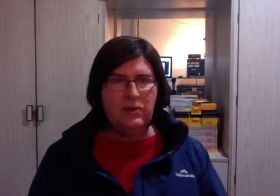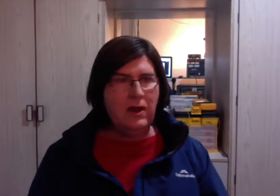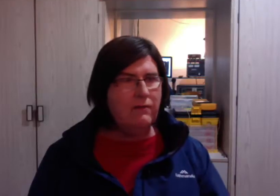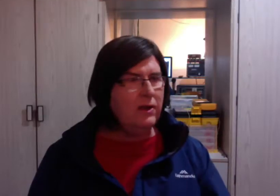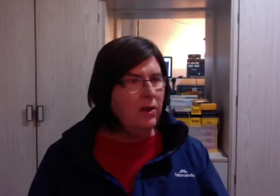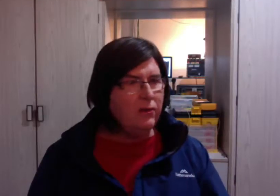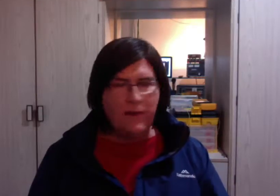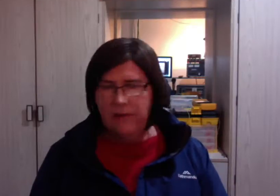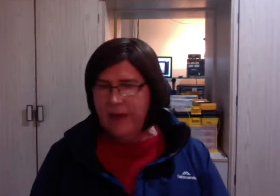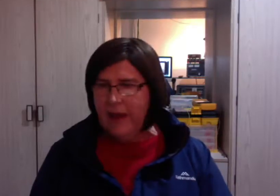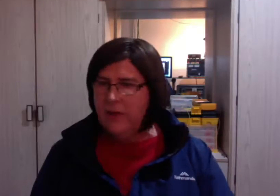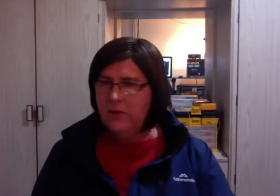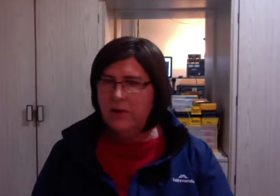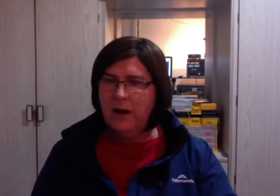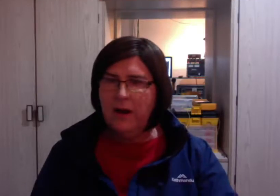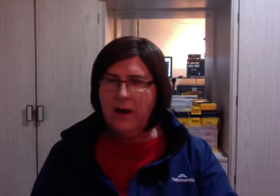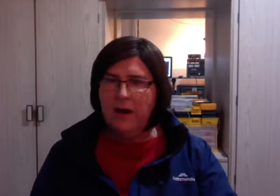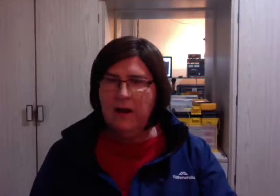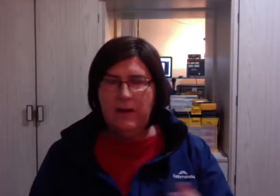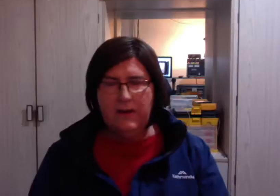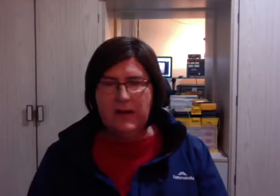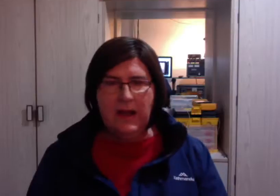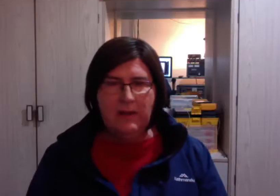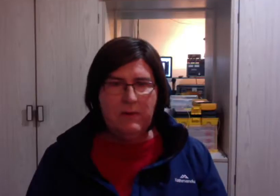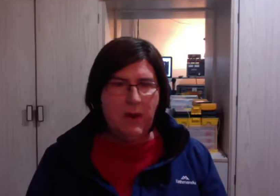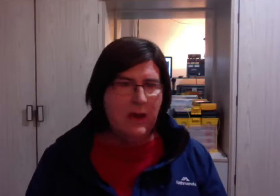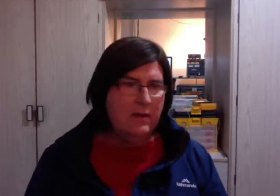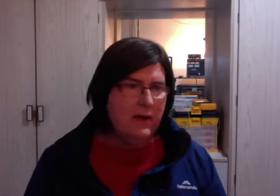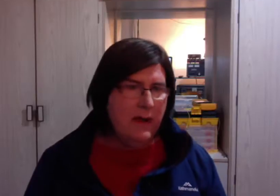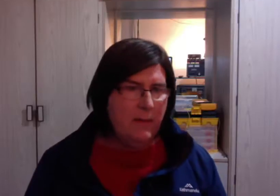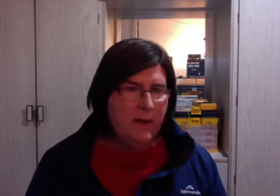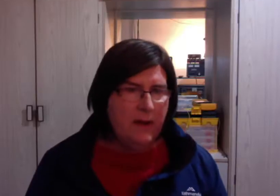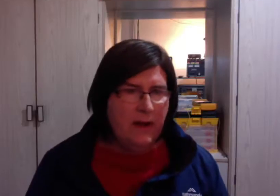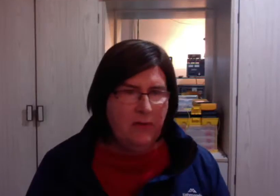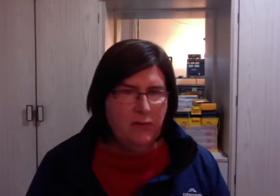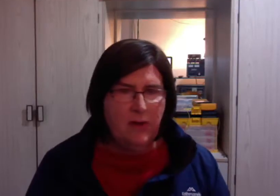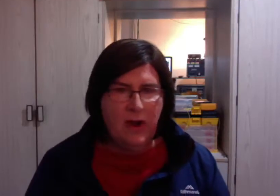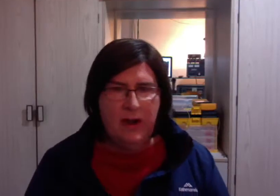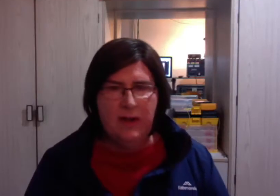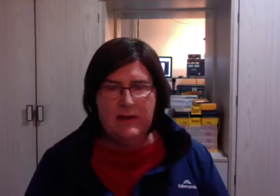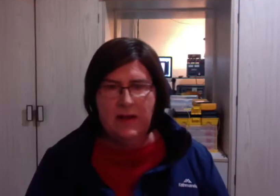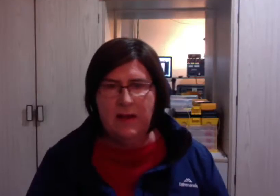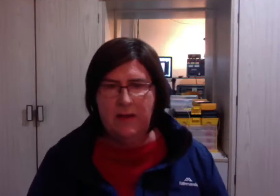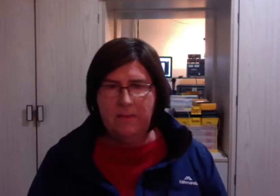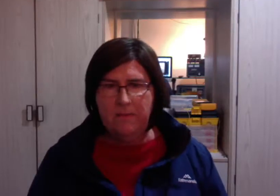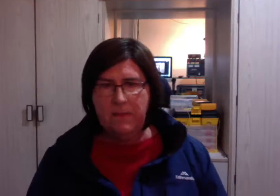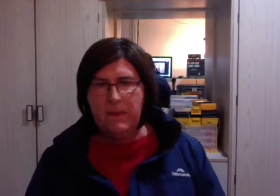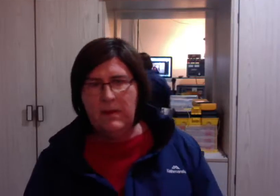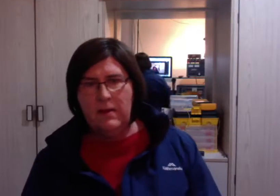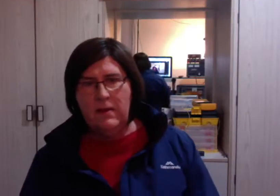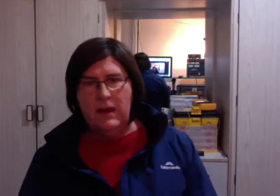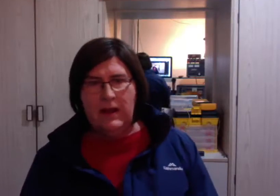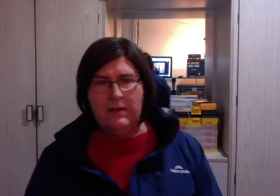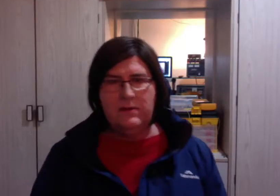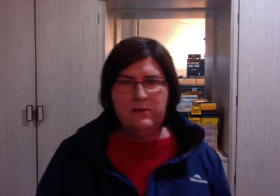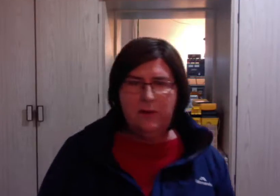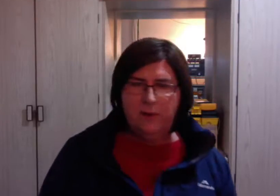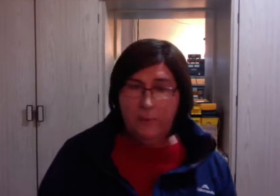kind of a go slow day, or on the canning we might camp an extra night at Durba